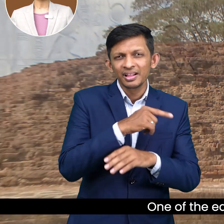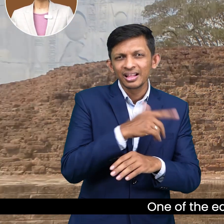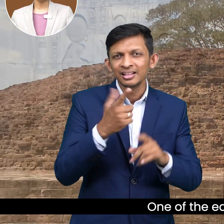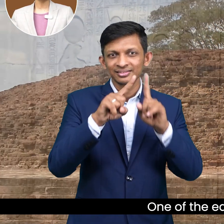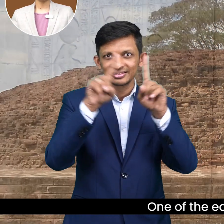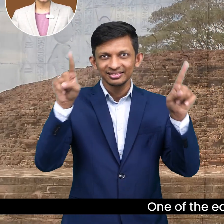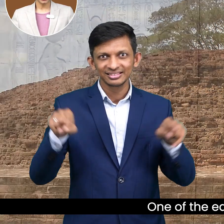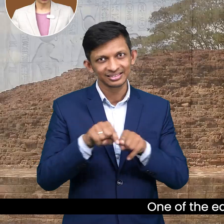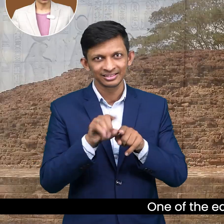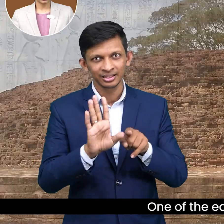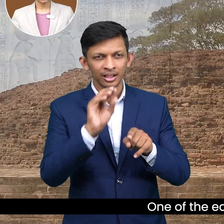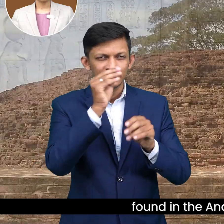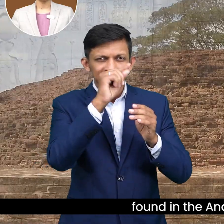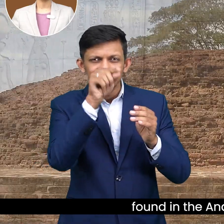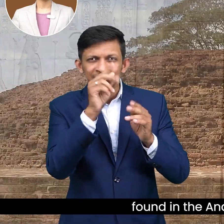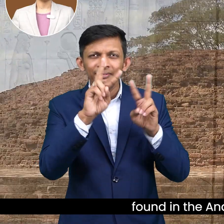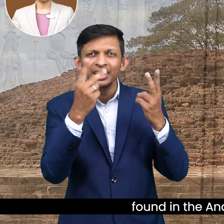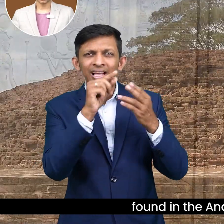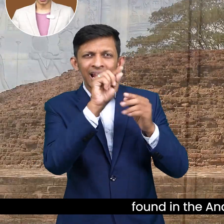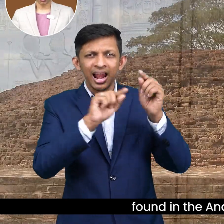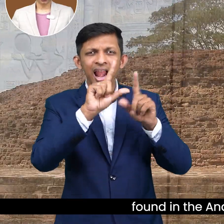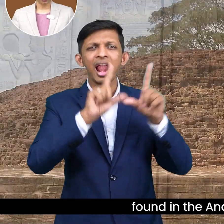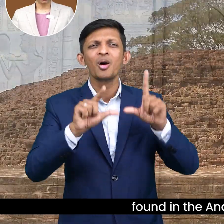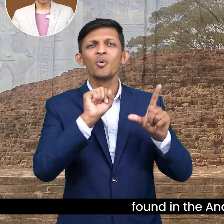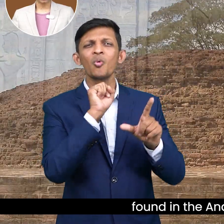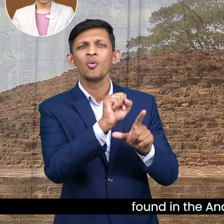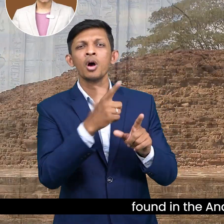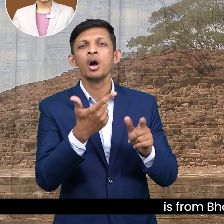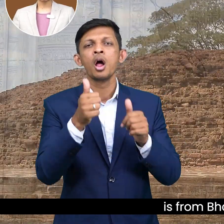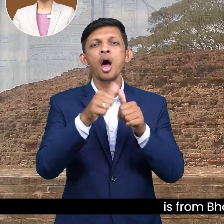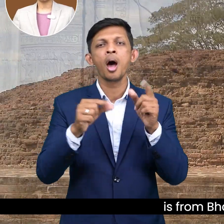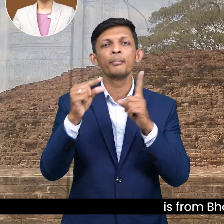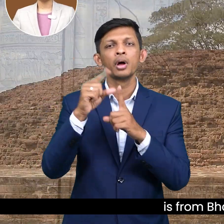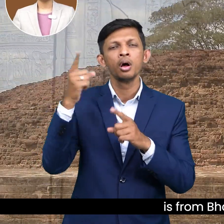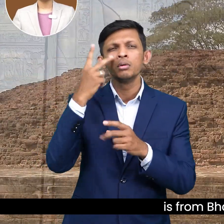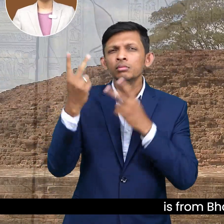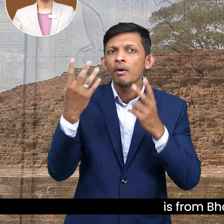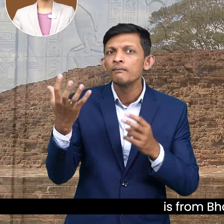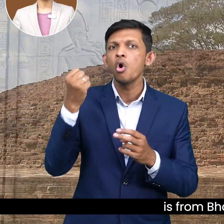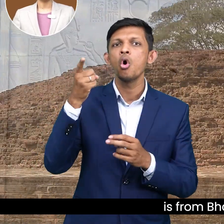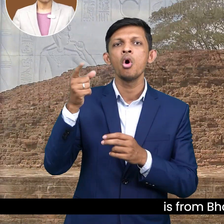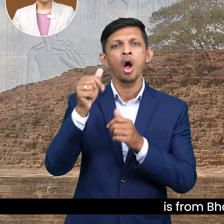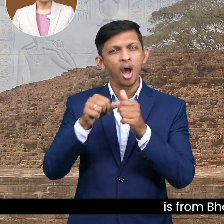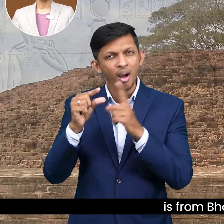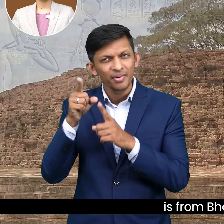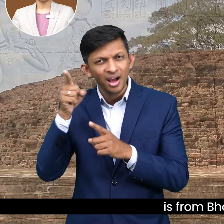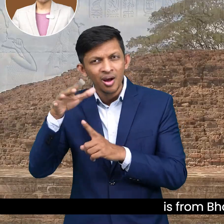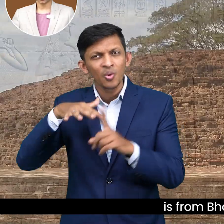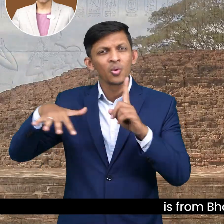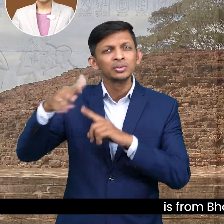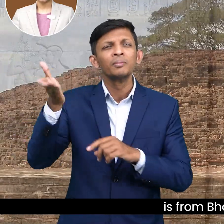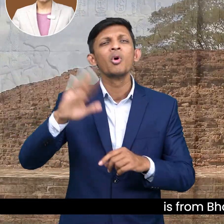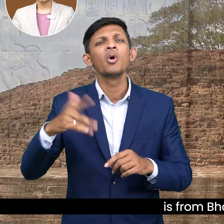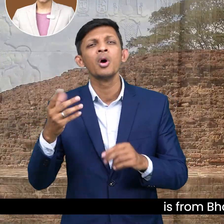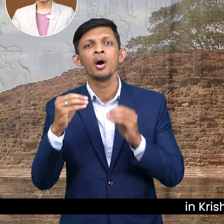One of the earliest inscriptions found in the Andhra Pradesh region is from Battipurlu